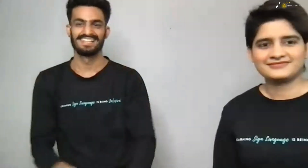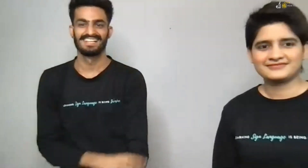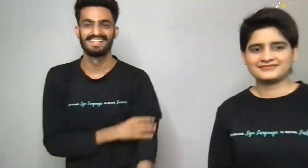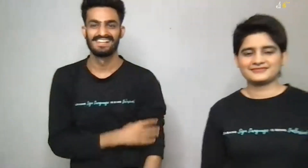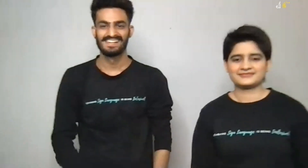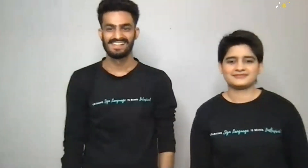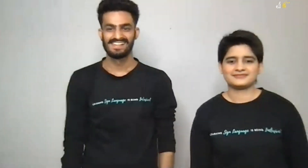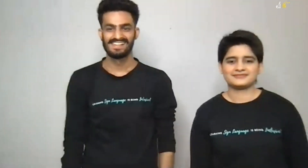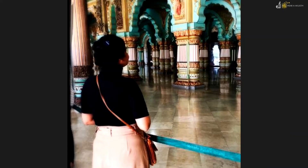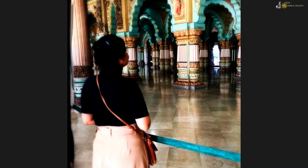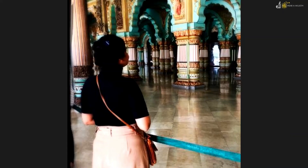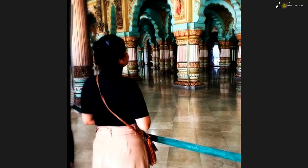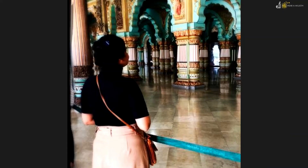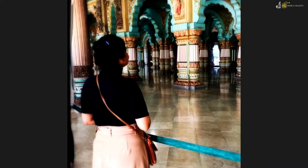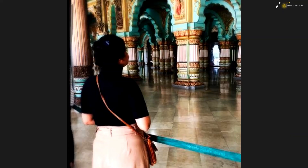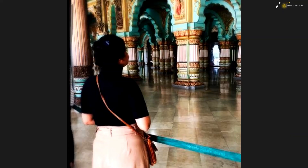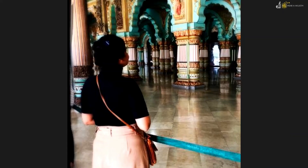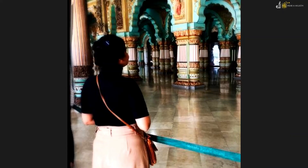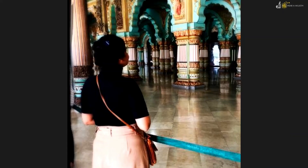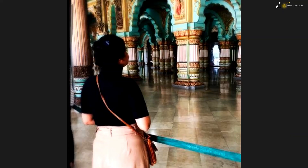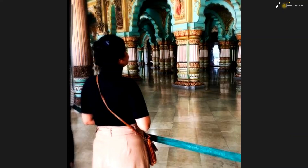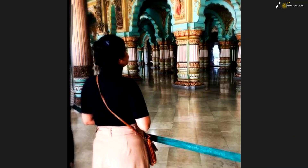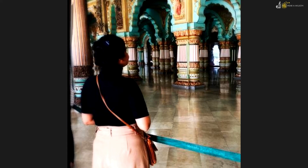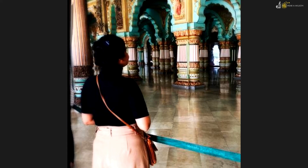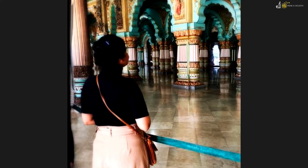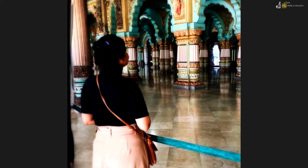Waving hands. Waving hands.